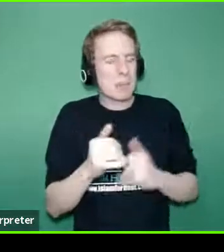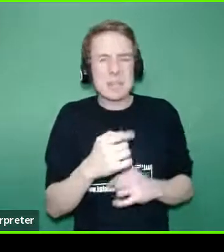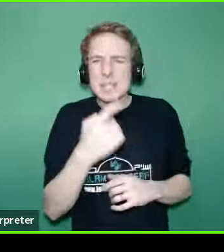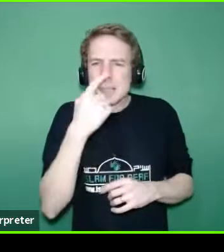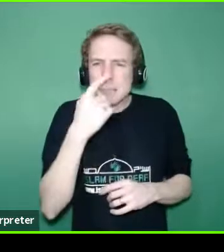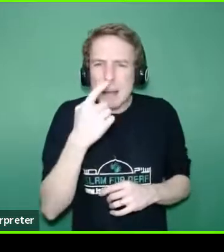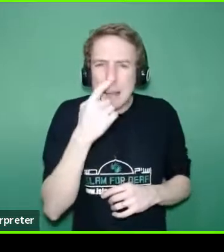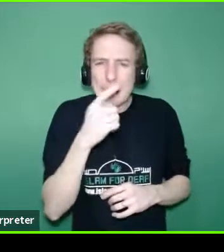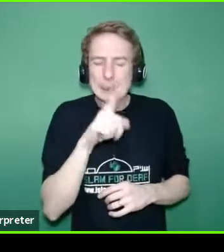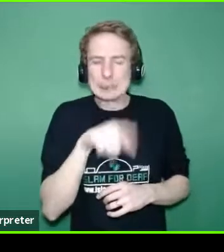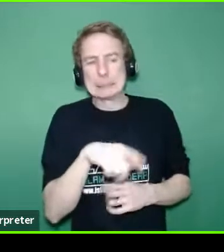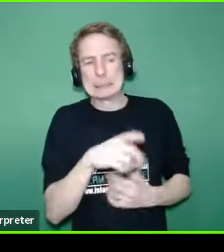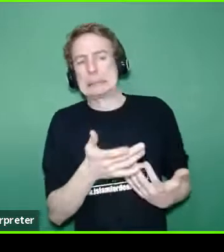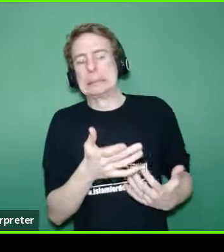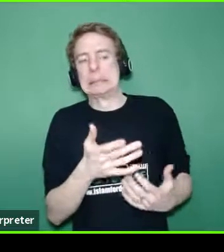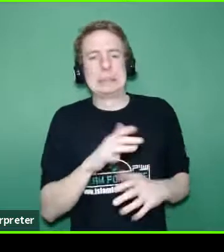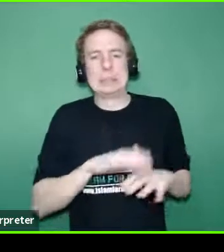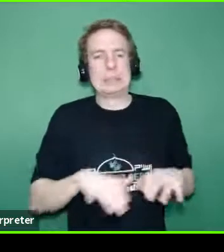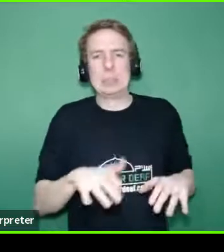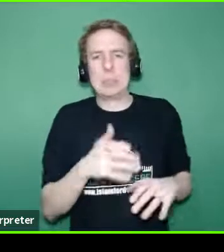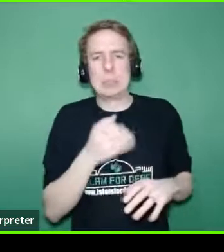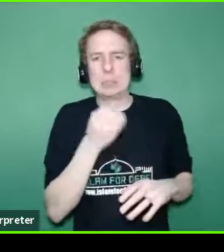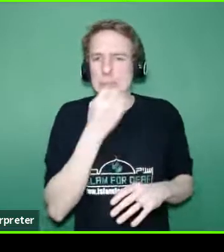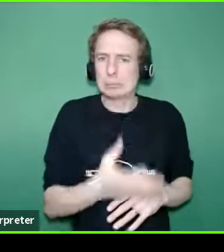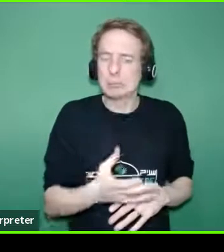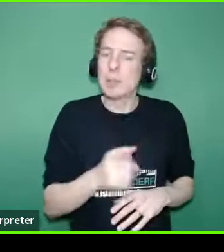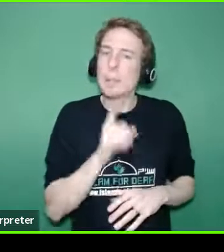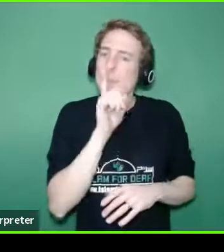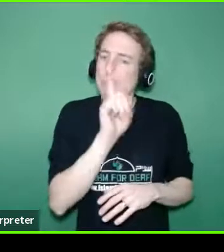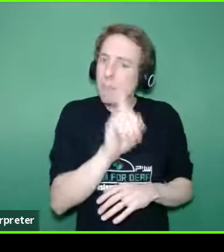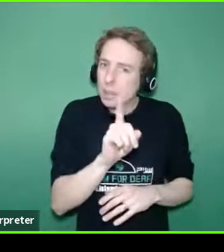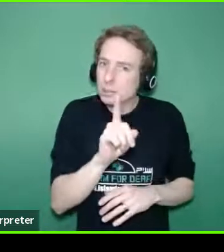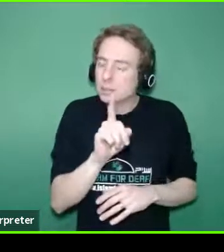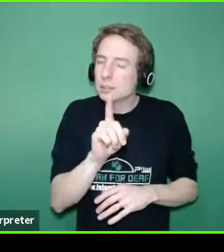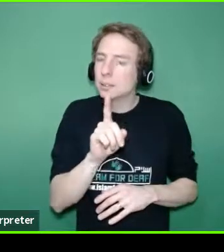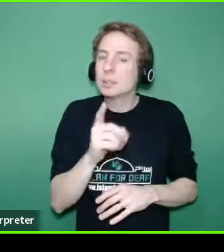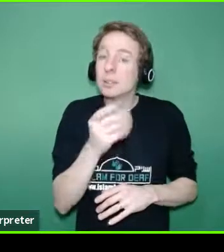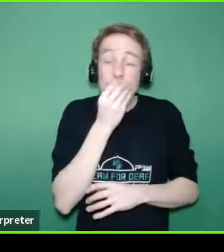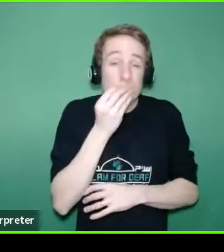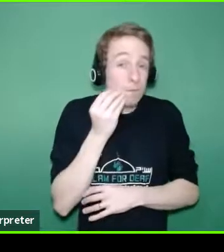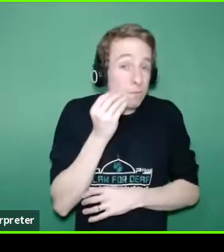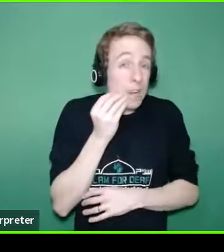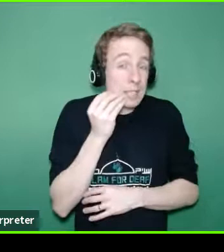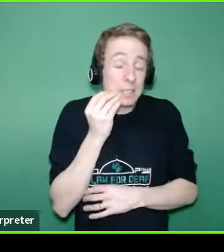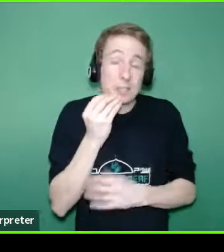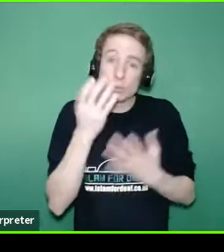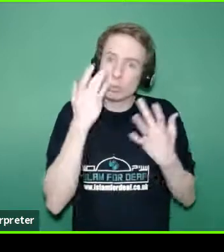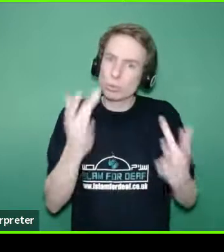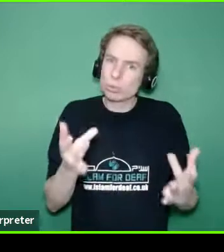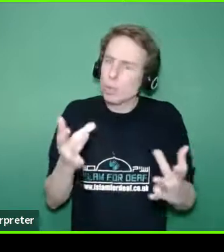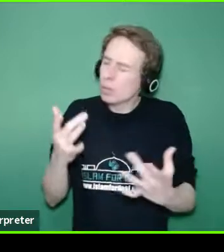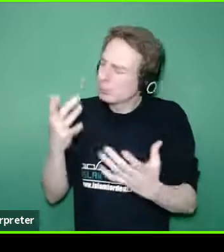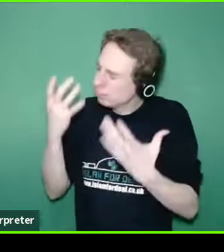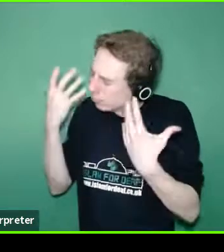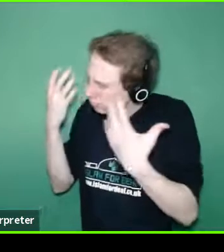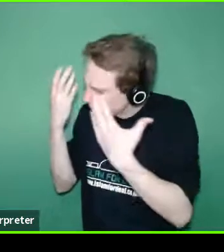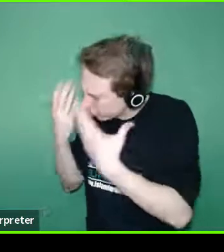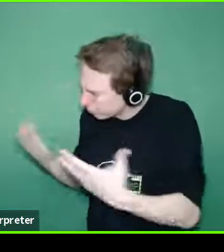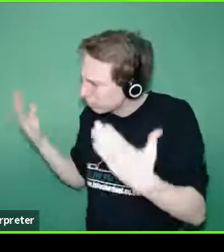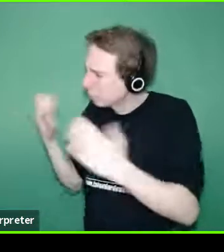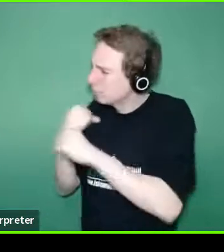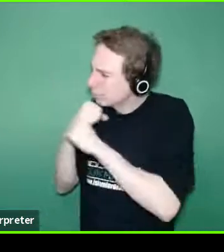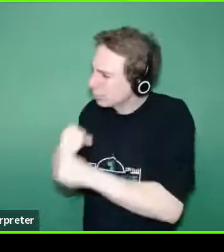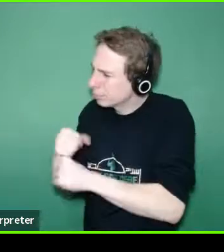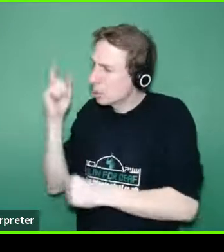that slave partaking in an act of obedience to Allah the Most High, then in the sight of Allah the Most High, it's better